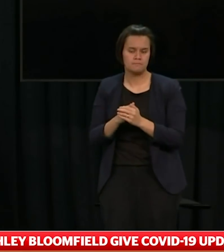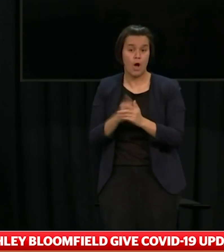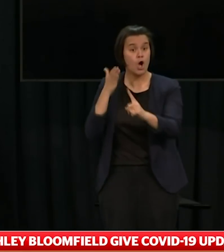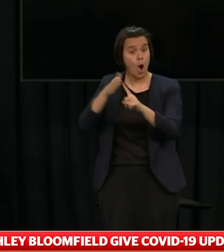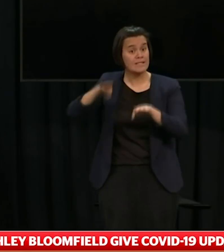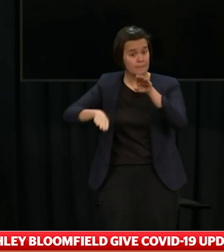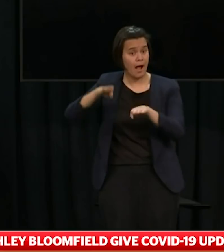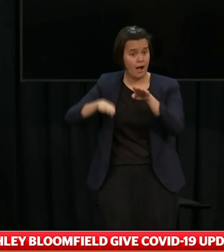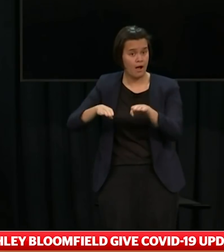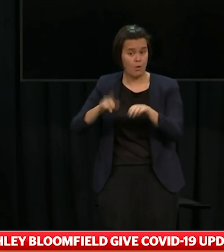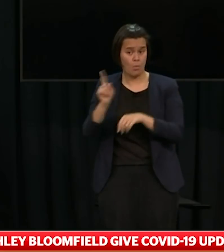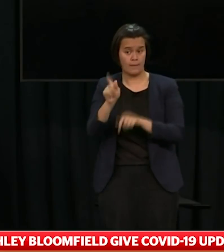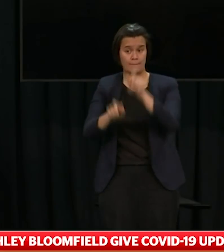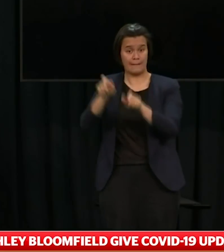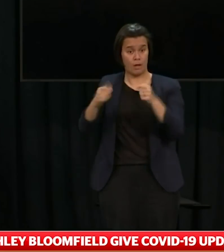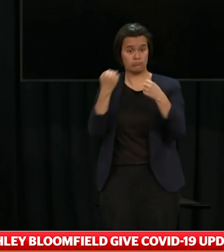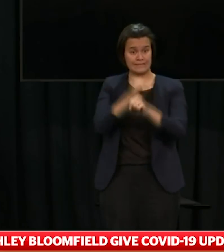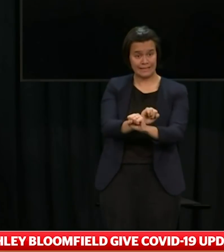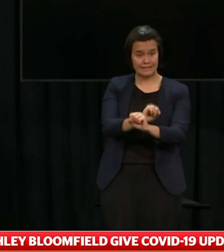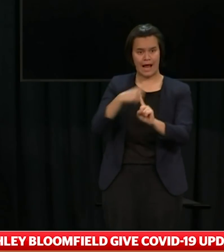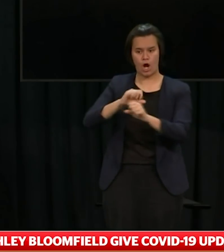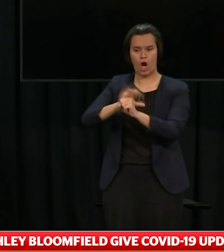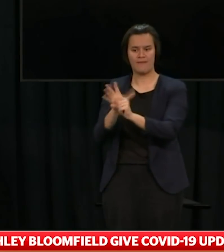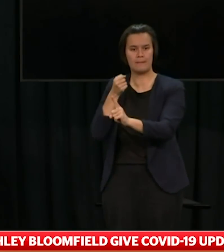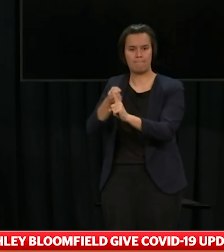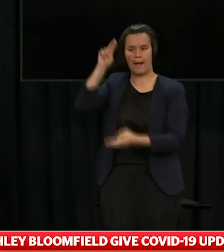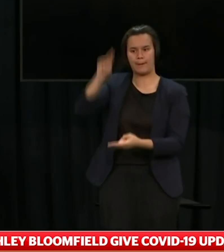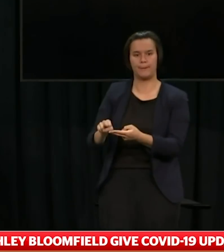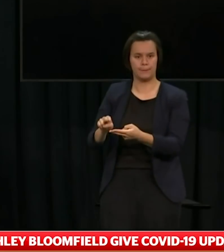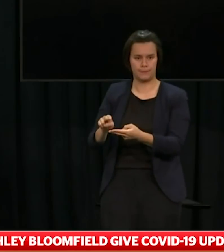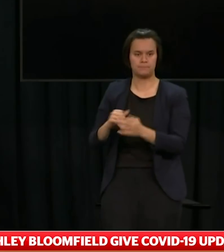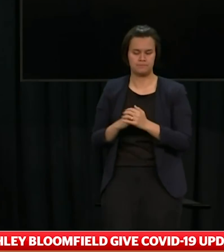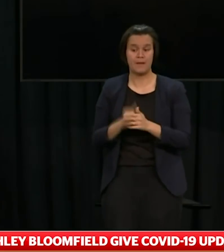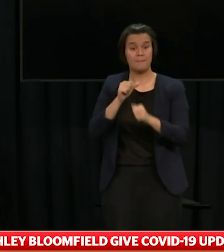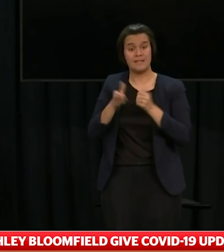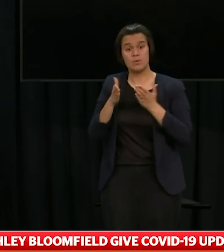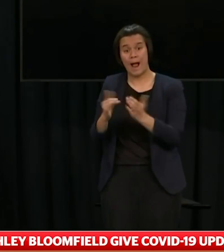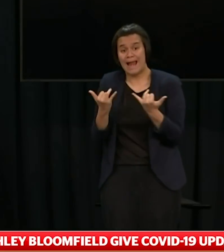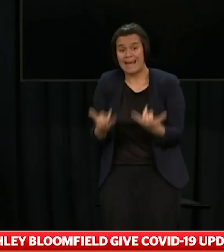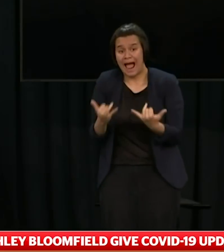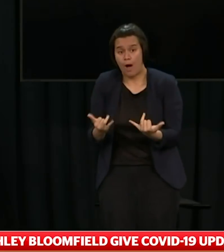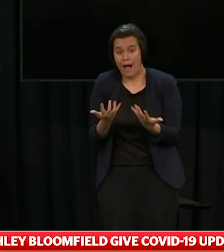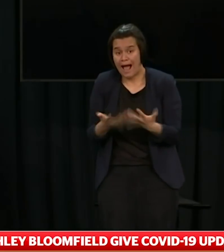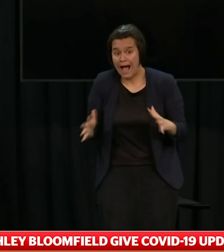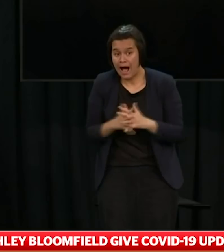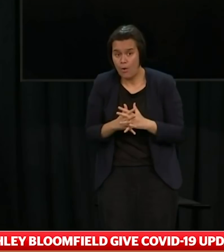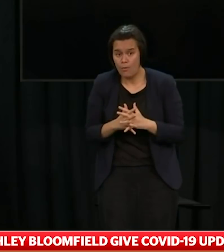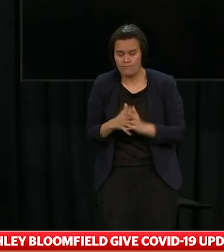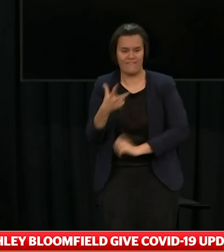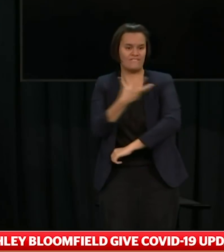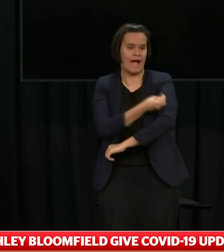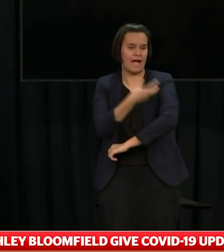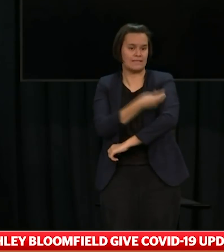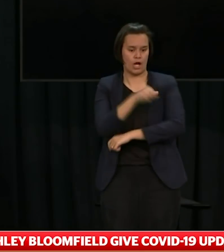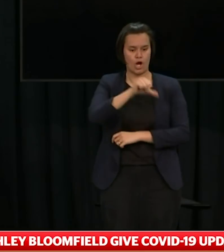to protect people and minimise the impact of COVID. The best way to do that is to hit the 90% vaccination